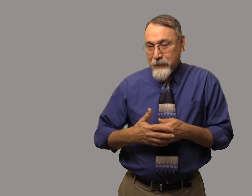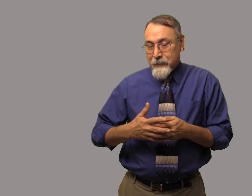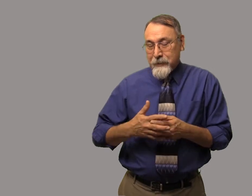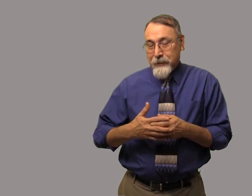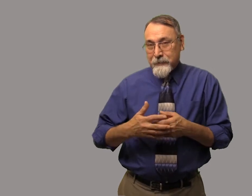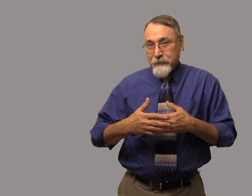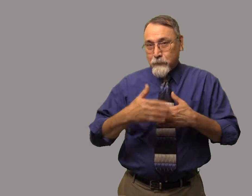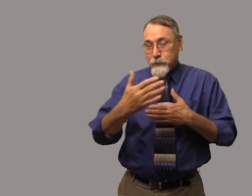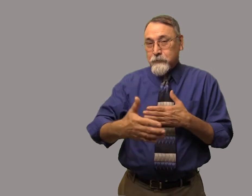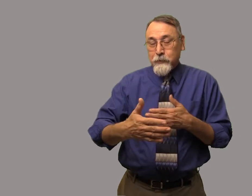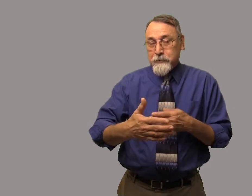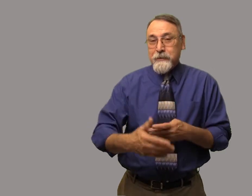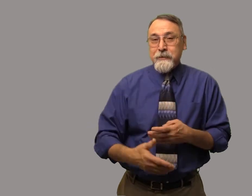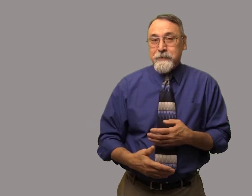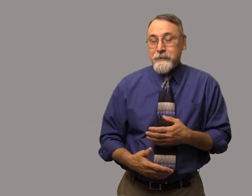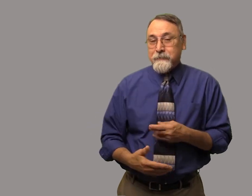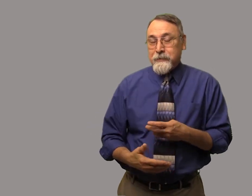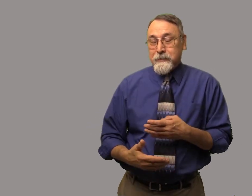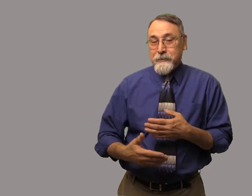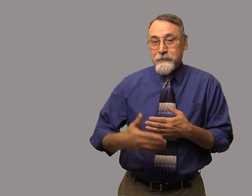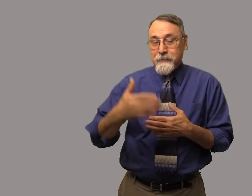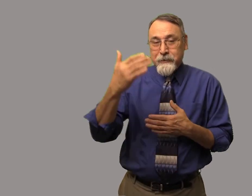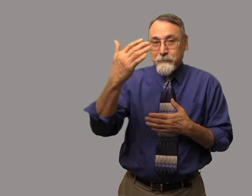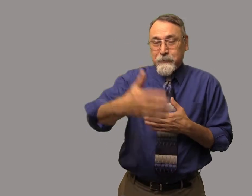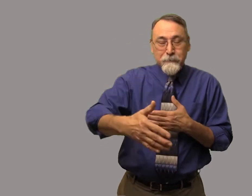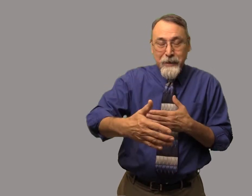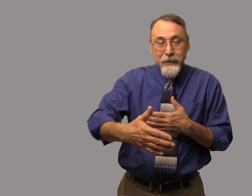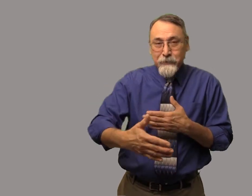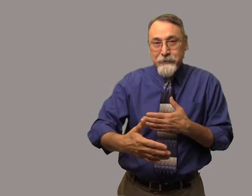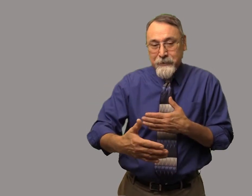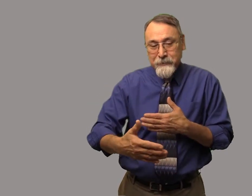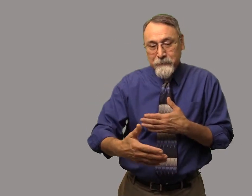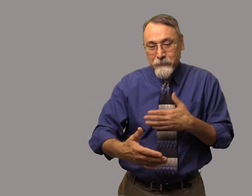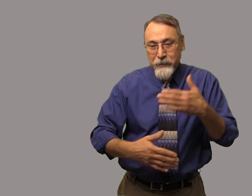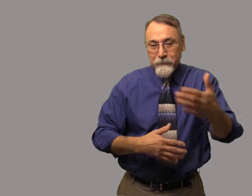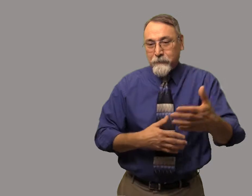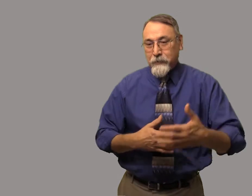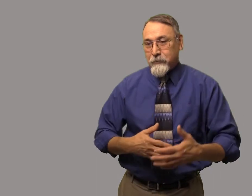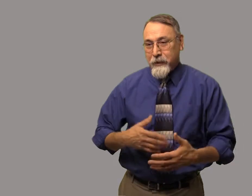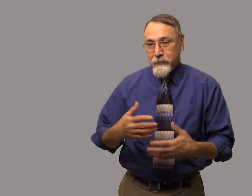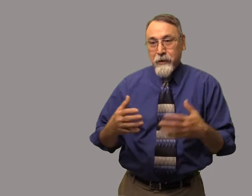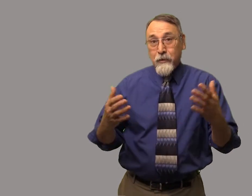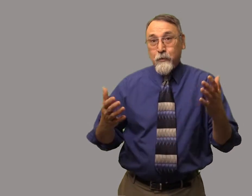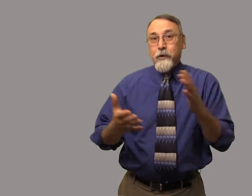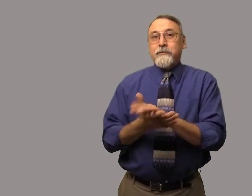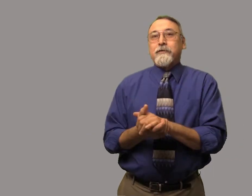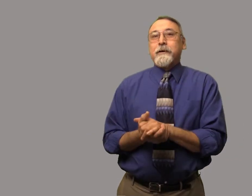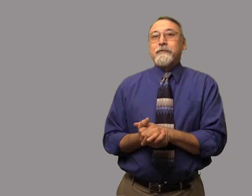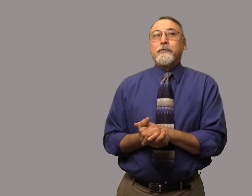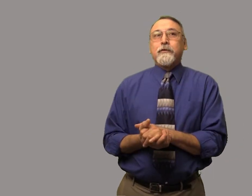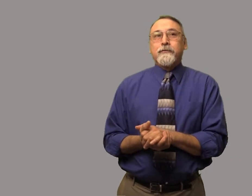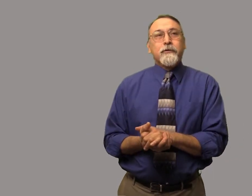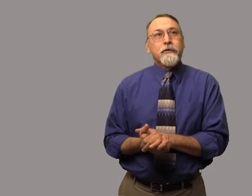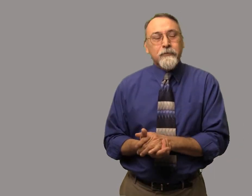Understanding that that's resource intensive and it's dollar intensive, so you have to figure out what's the best approach for the